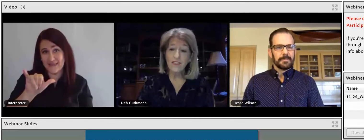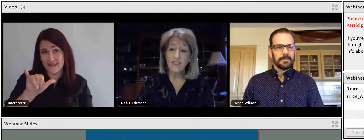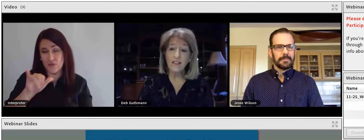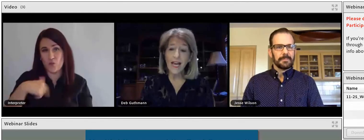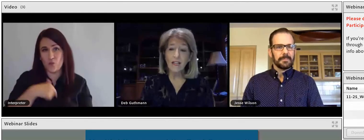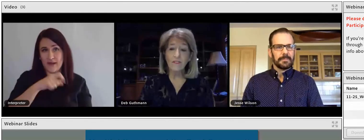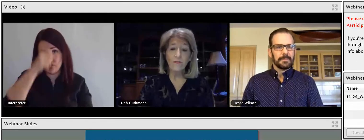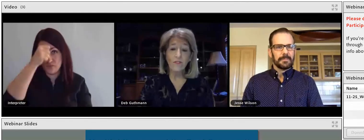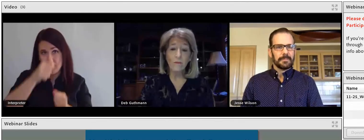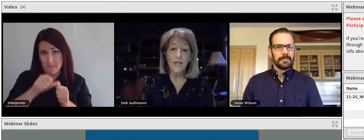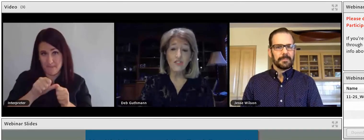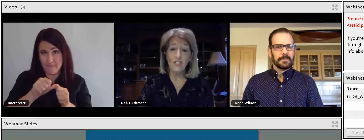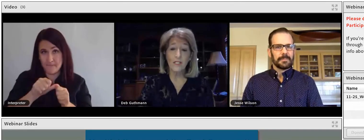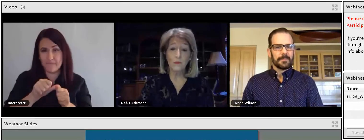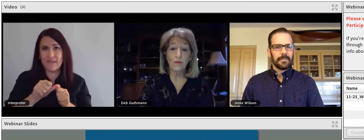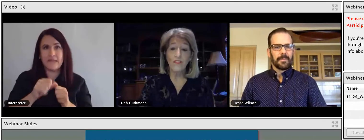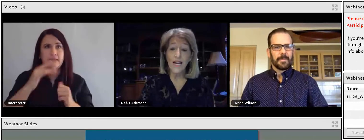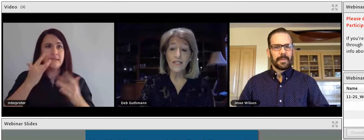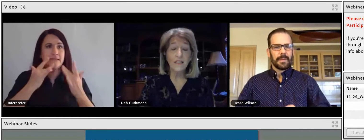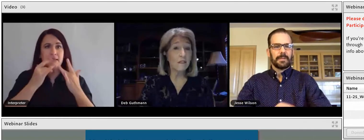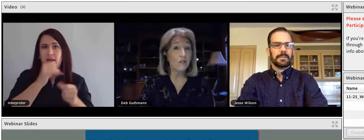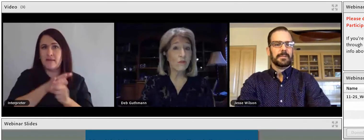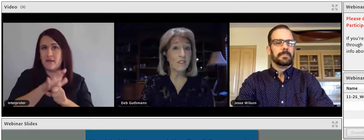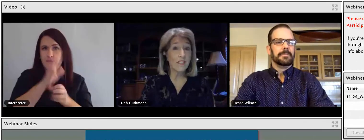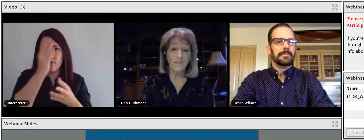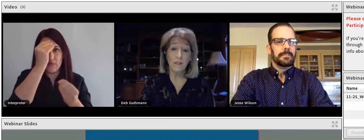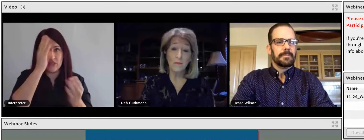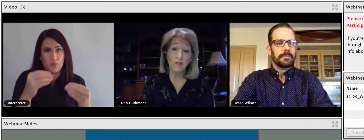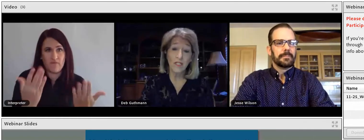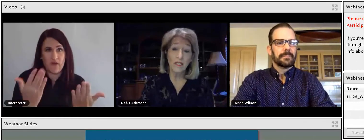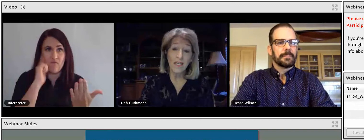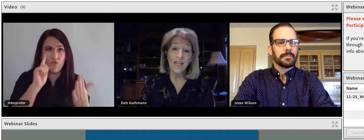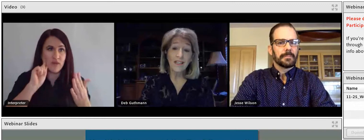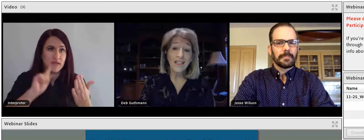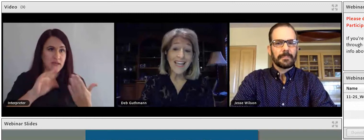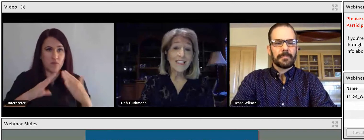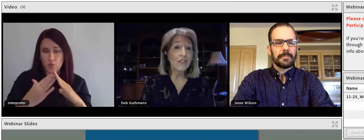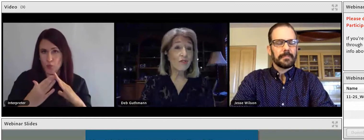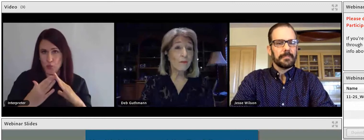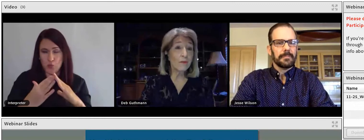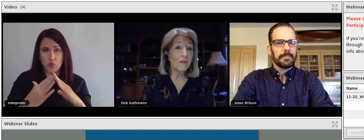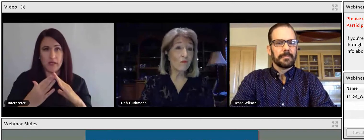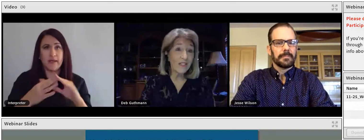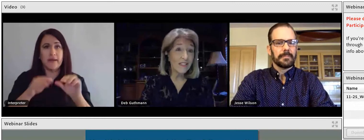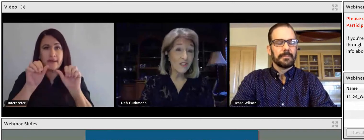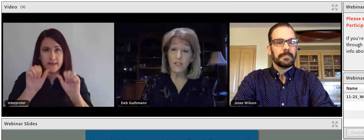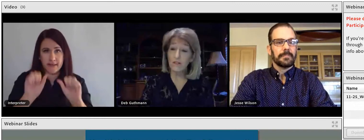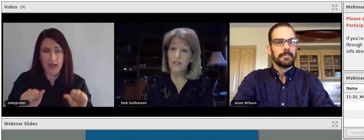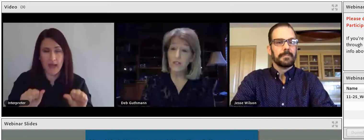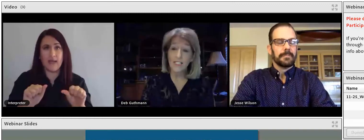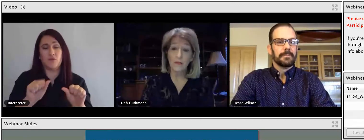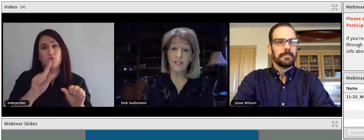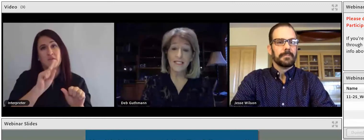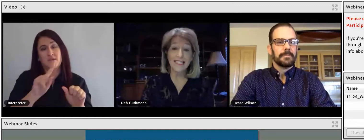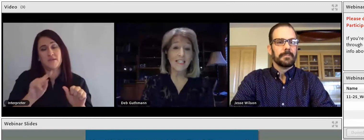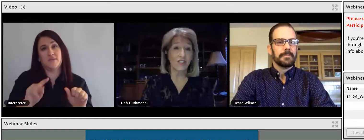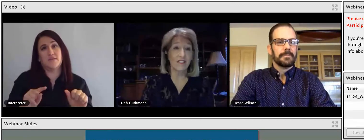is that the lack of information that's provided to the deaf community can contribute really to